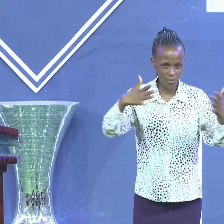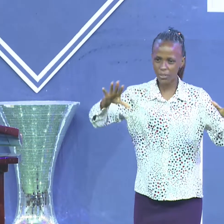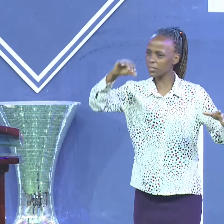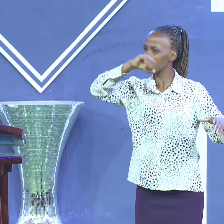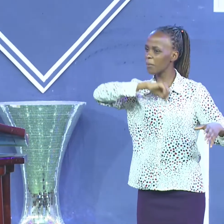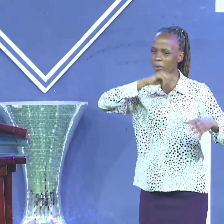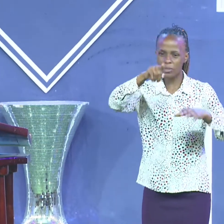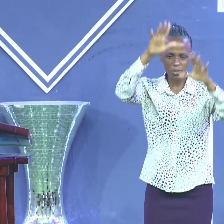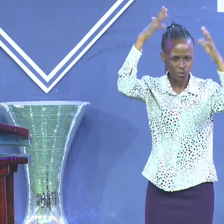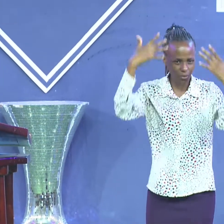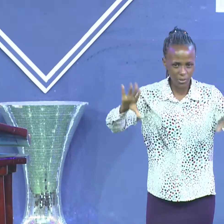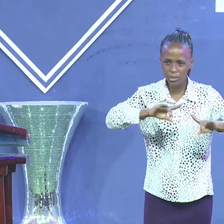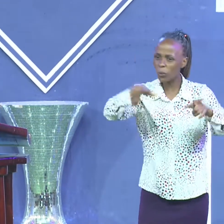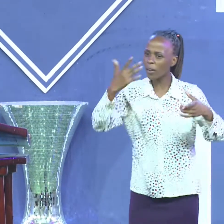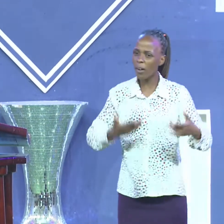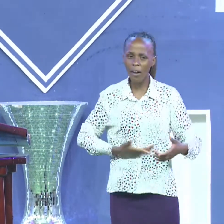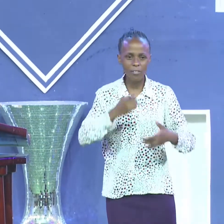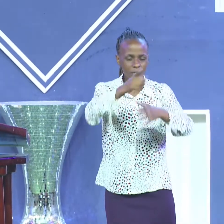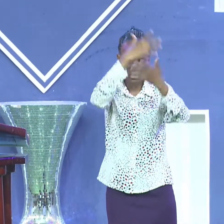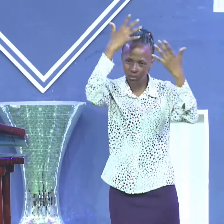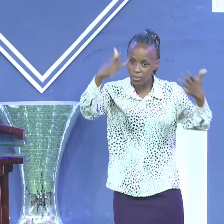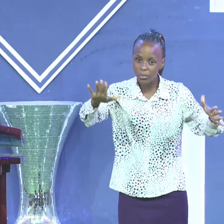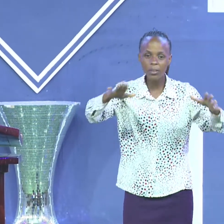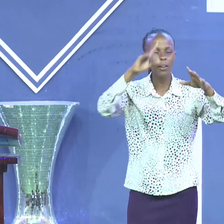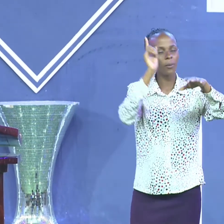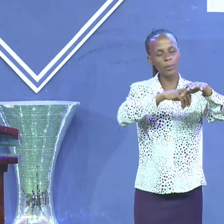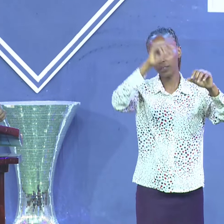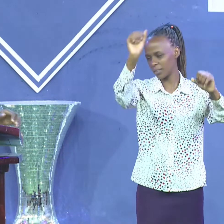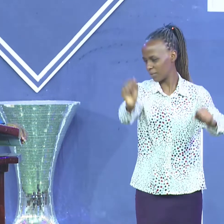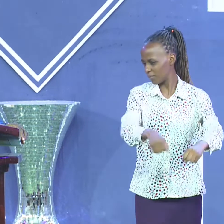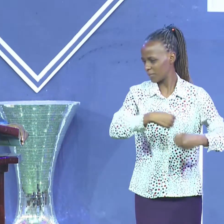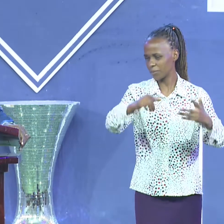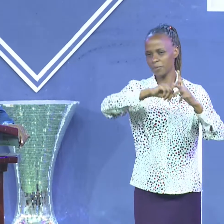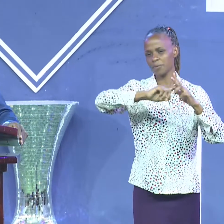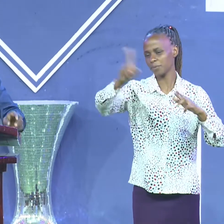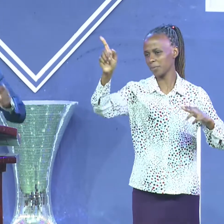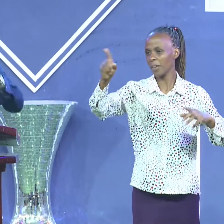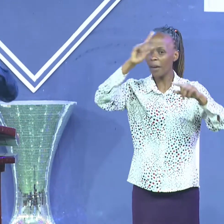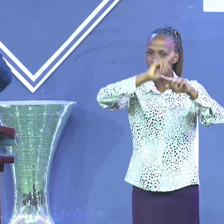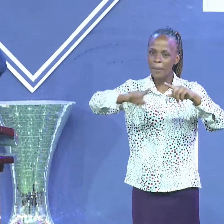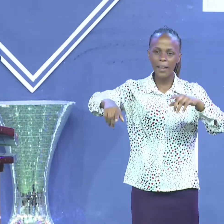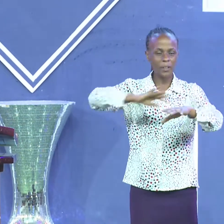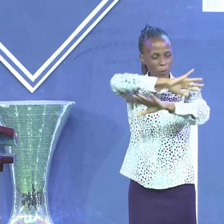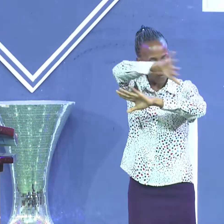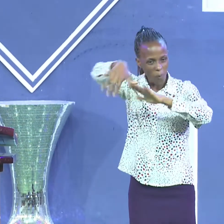We married her. We have her. The reason why you're going to